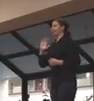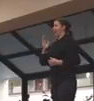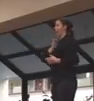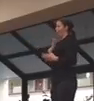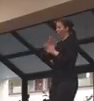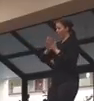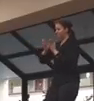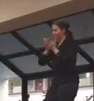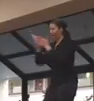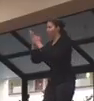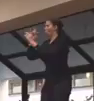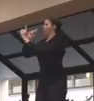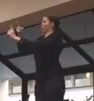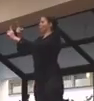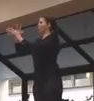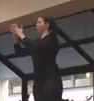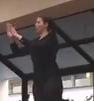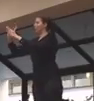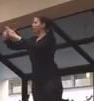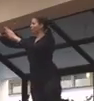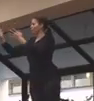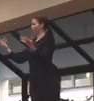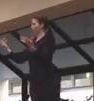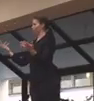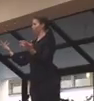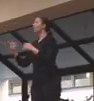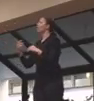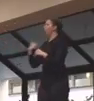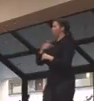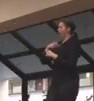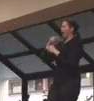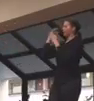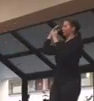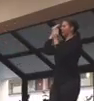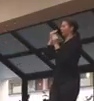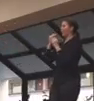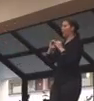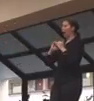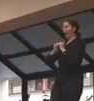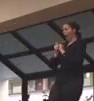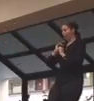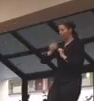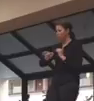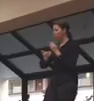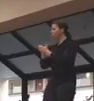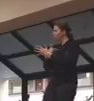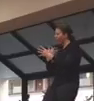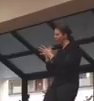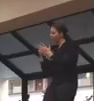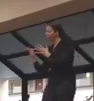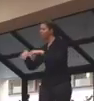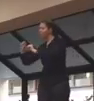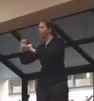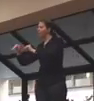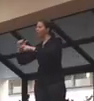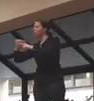what we've seen in our profession as well, and it's cheaper than the top of the cream of the crop test as well. So we